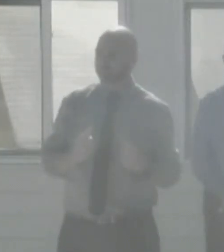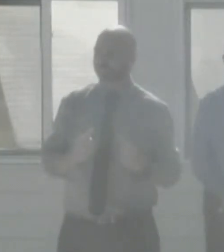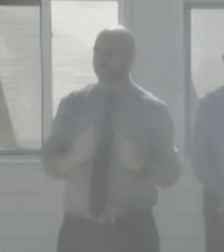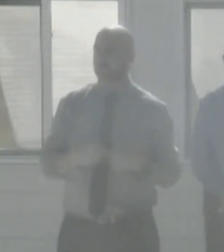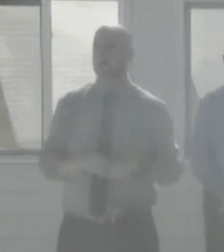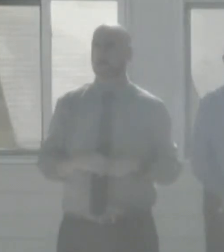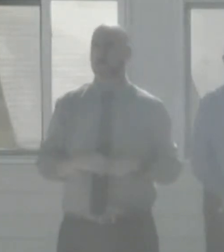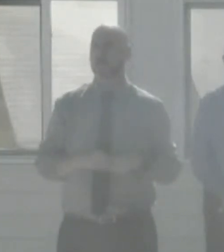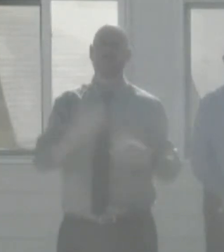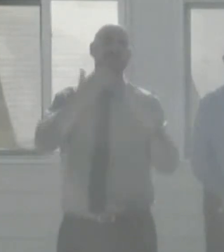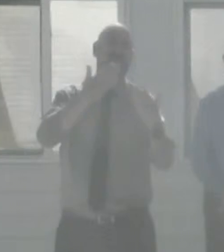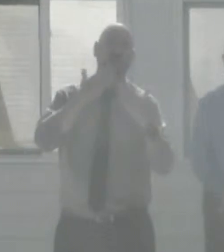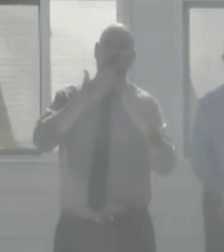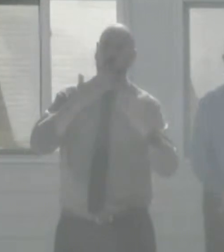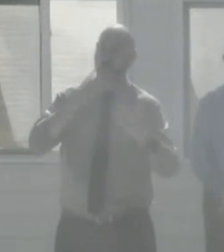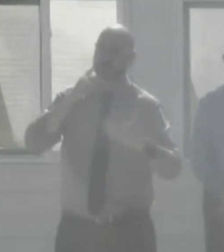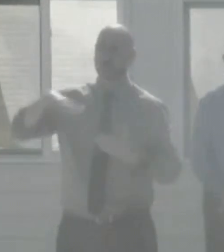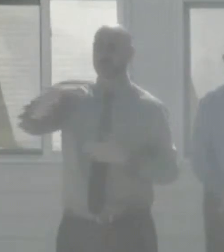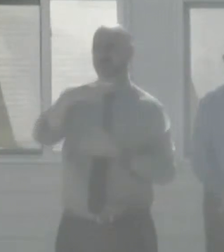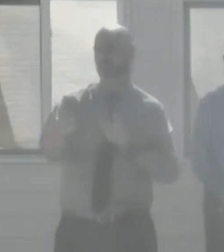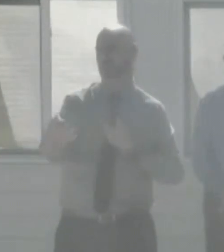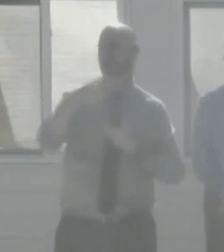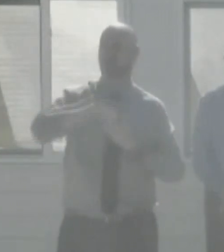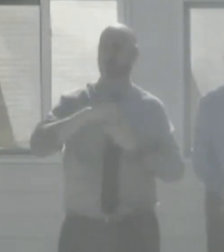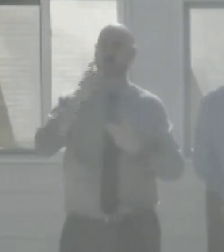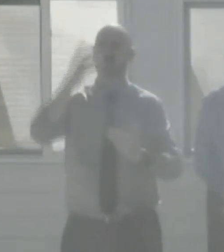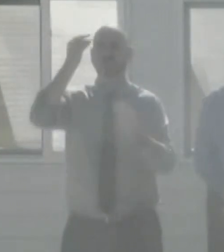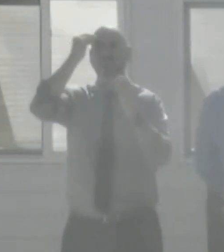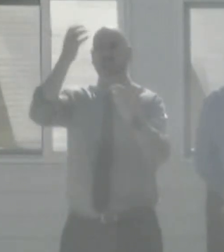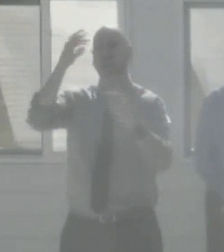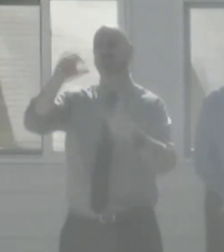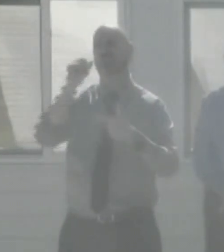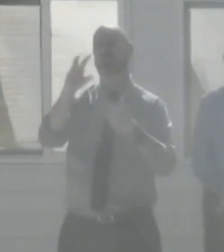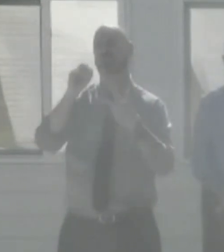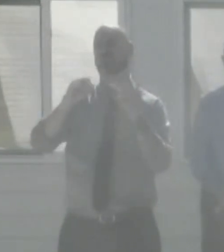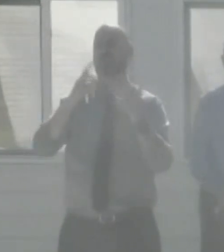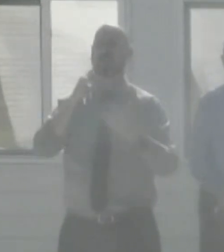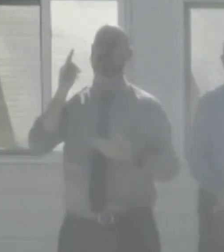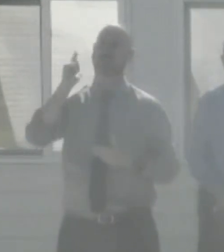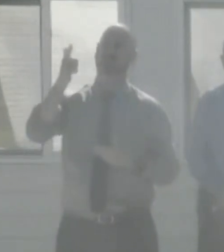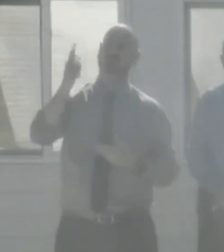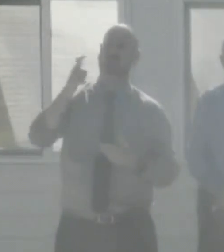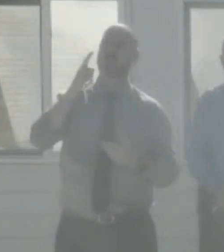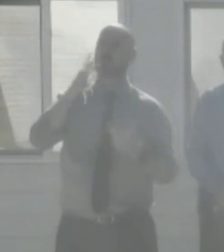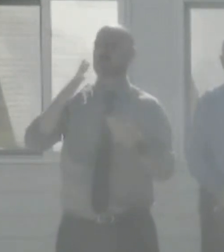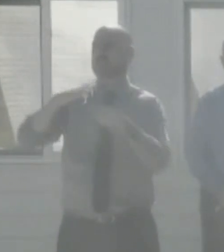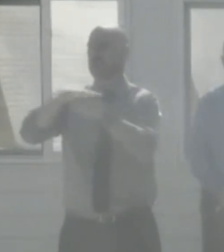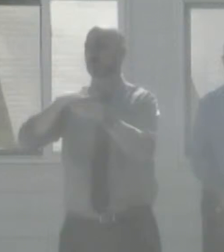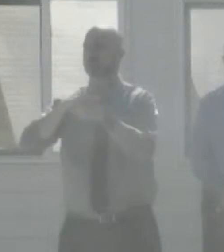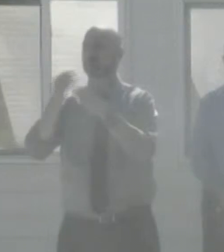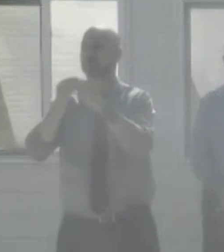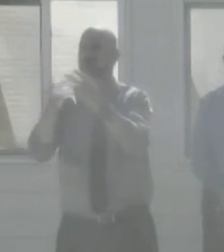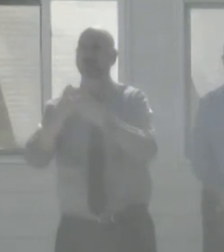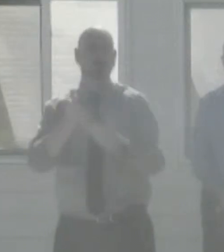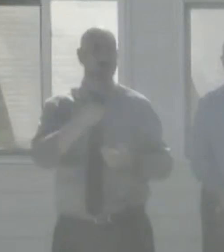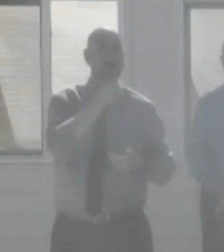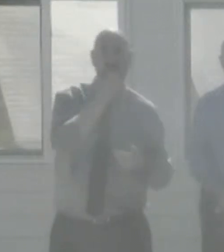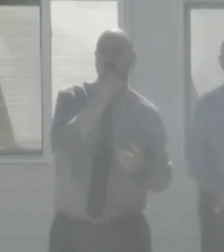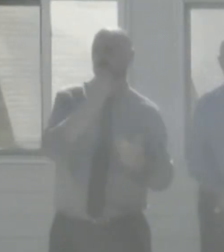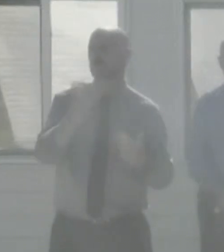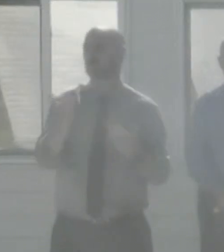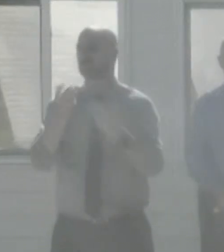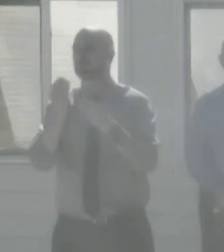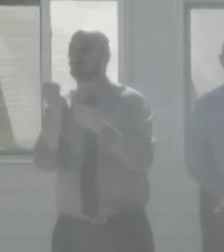involved. And we'll be putting out information about things like points of distribution for food and water. We're taking some of